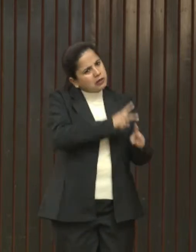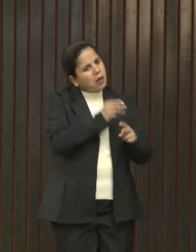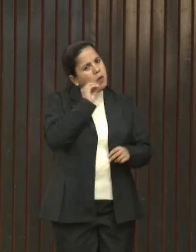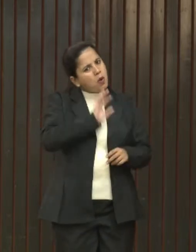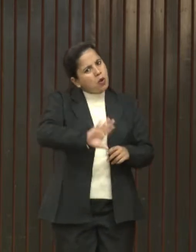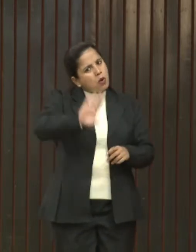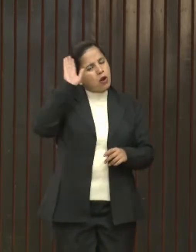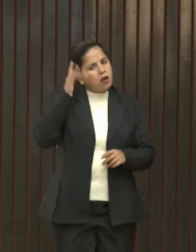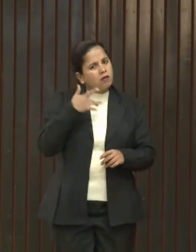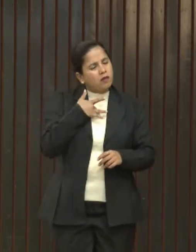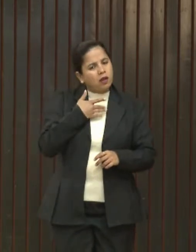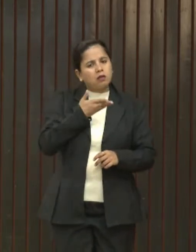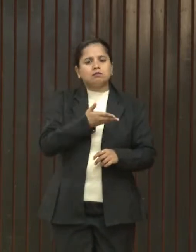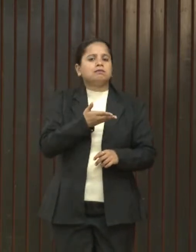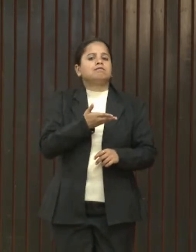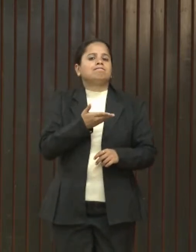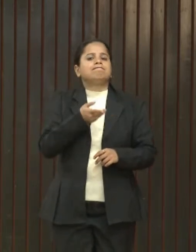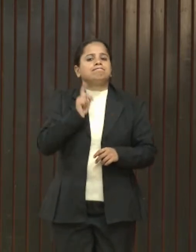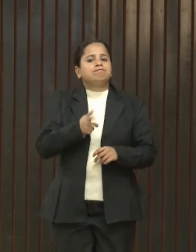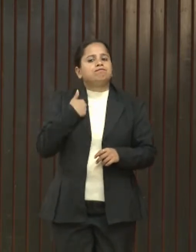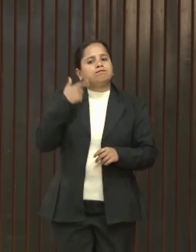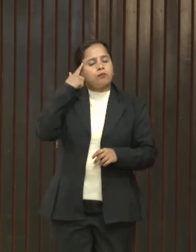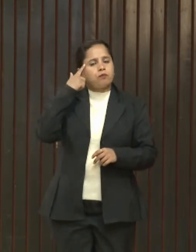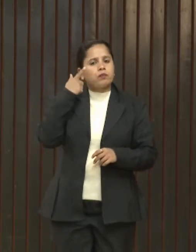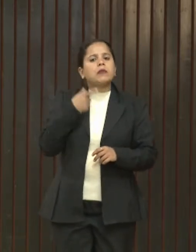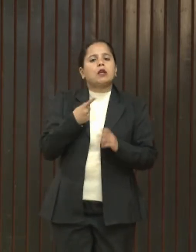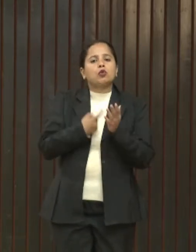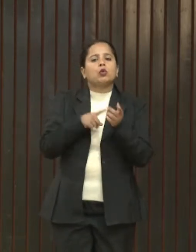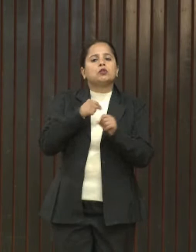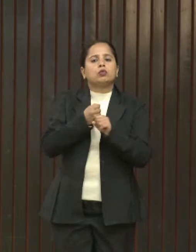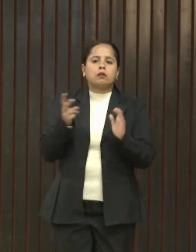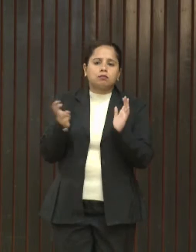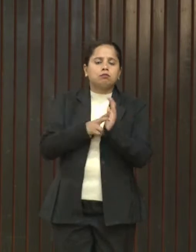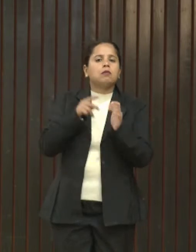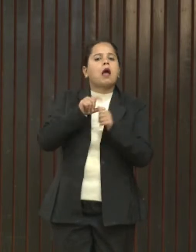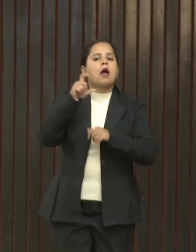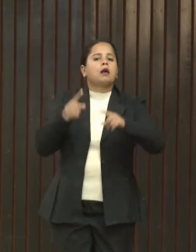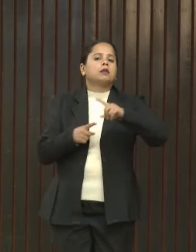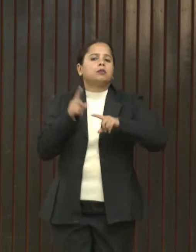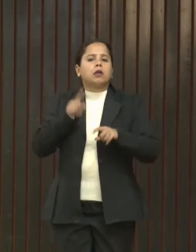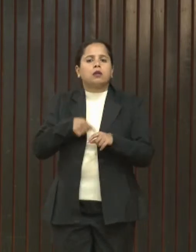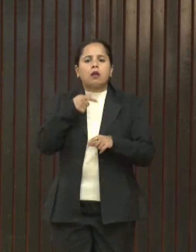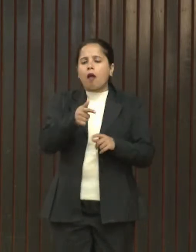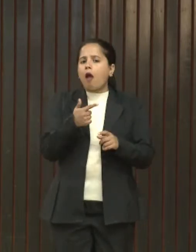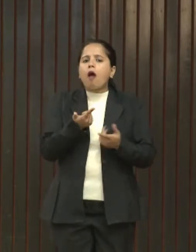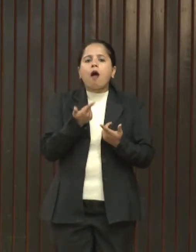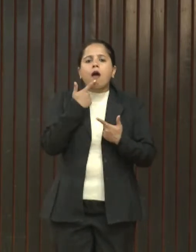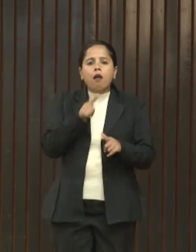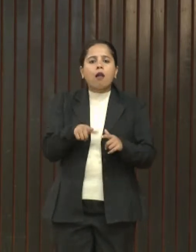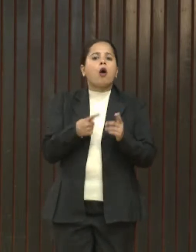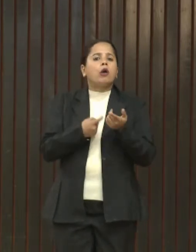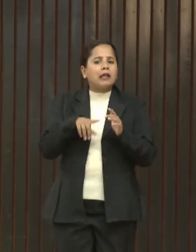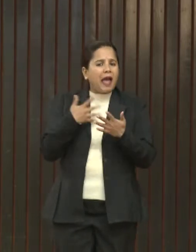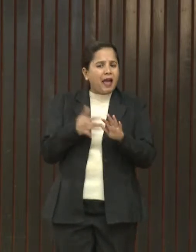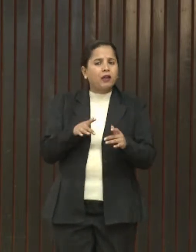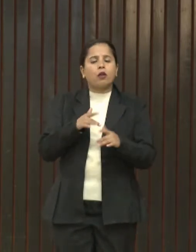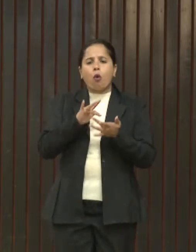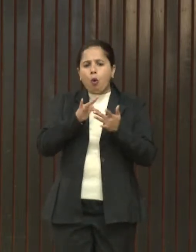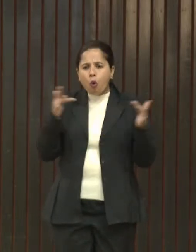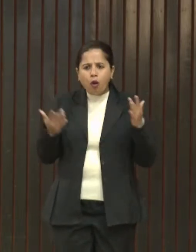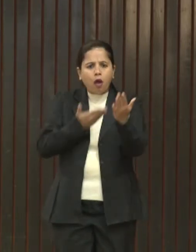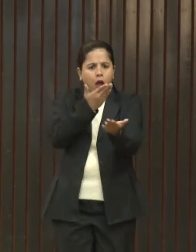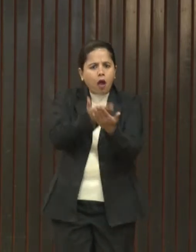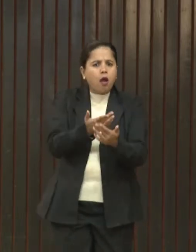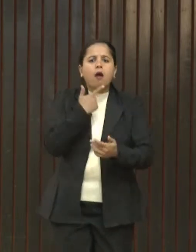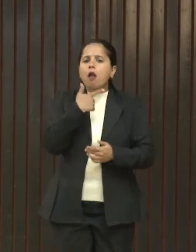seems arcane to have a registration act that doesn't allow for the online registration of documents, or